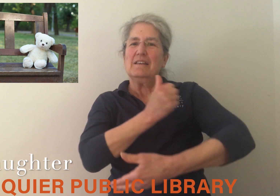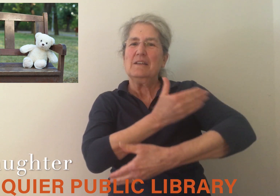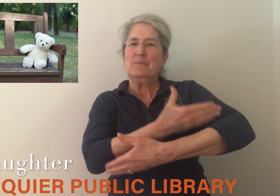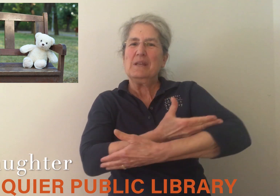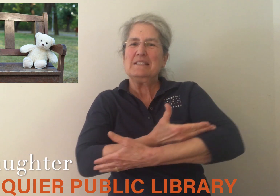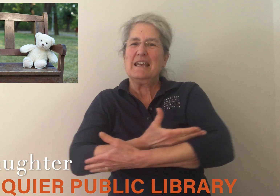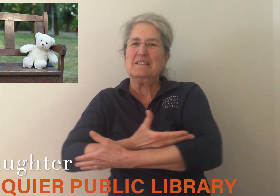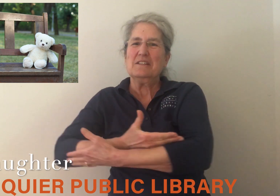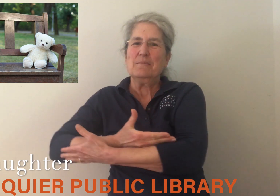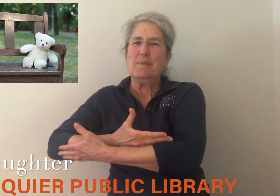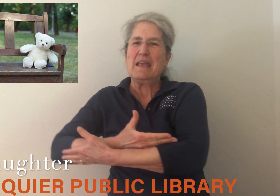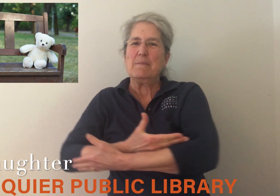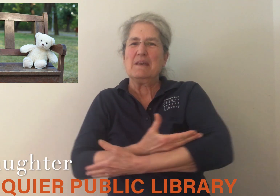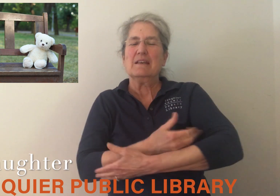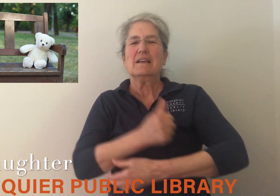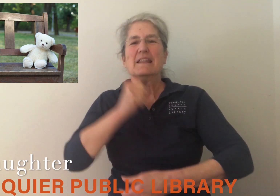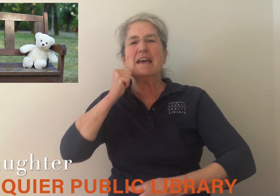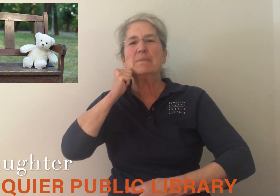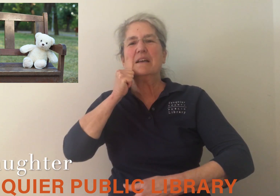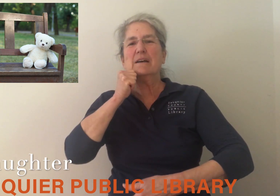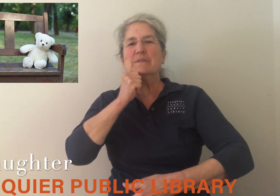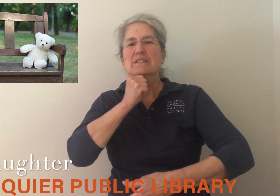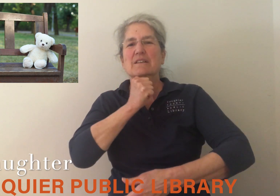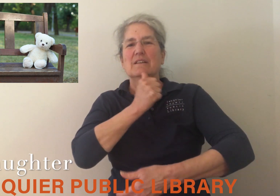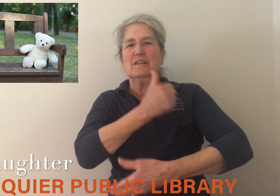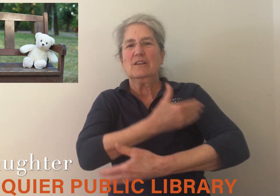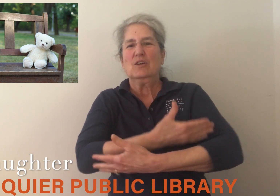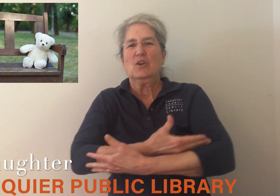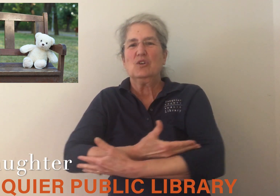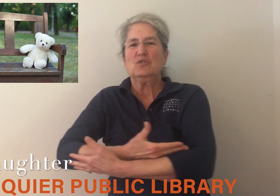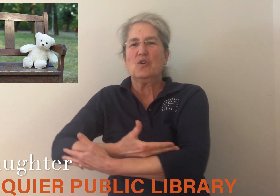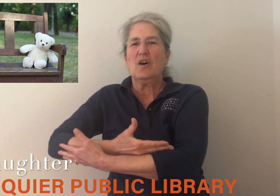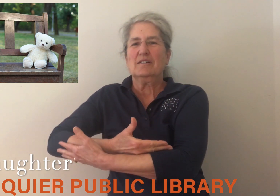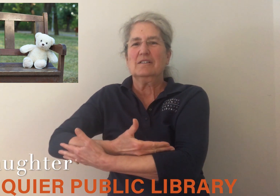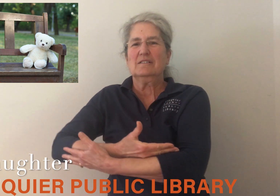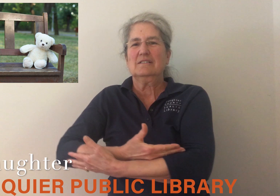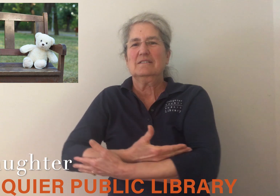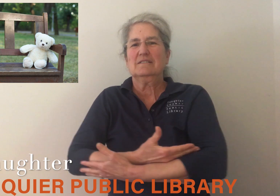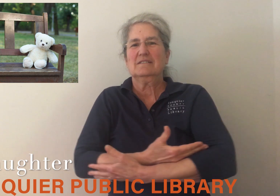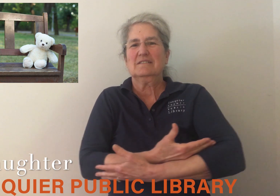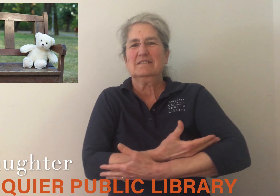and bring it down to the baby, and that becomes daughter.